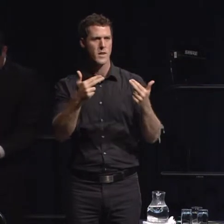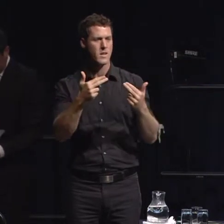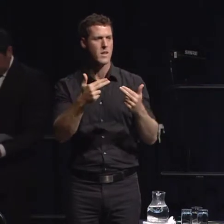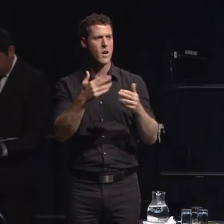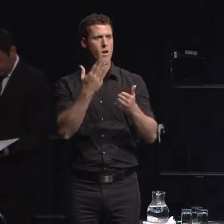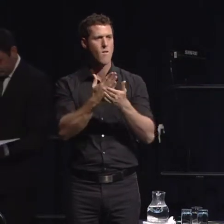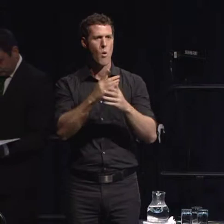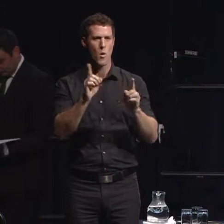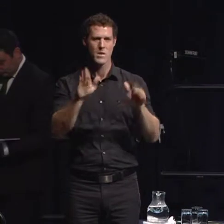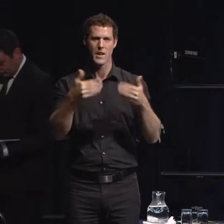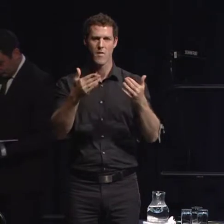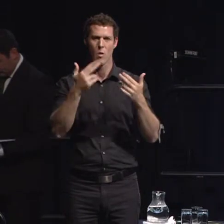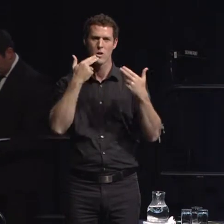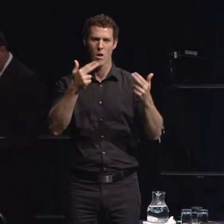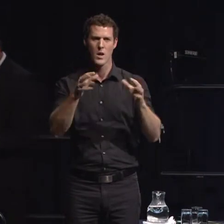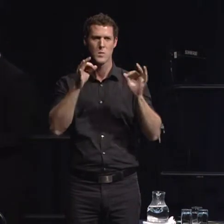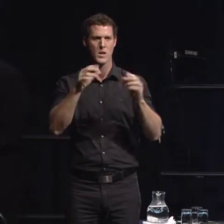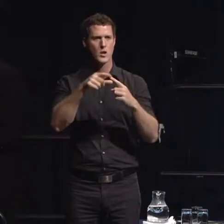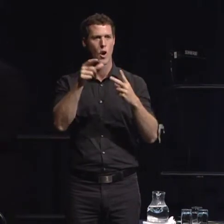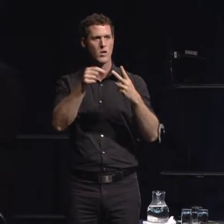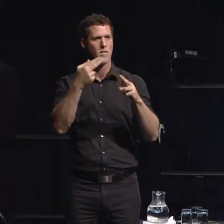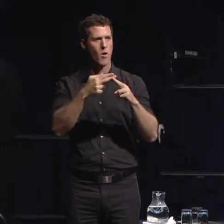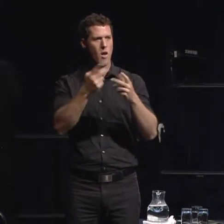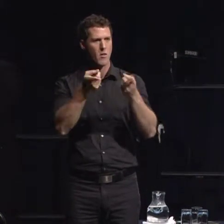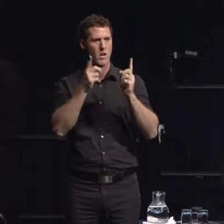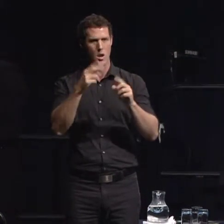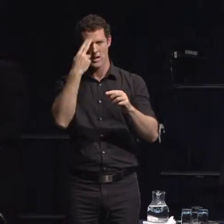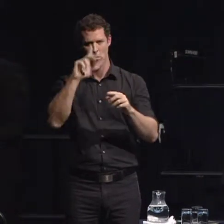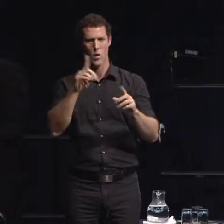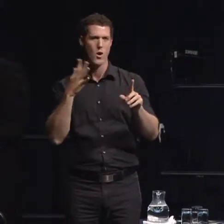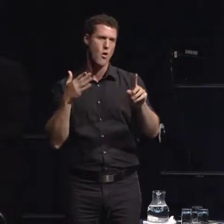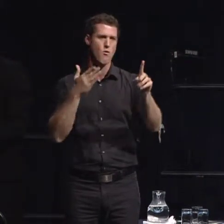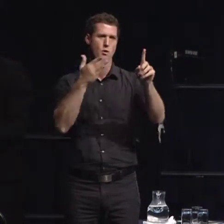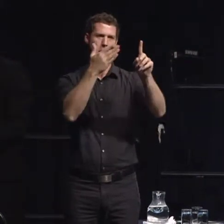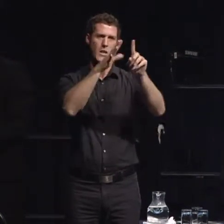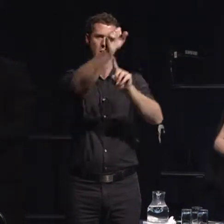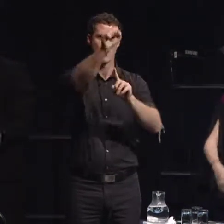to perform a song especially chosen for our graduates, Reach.